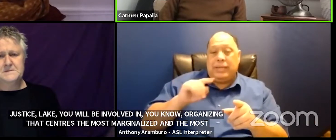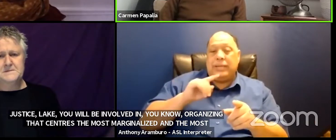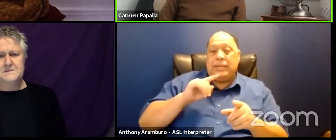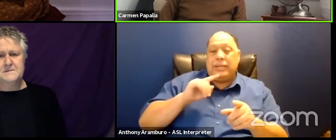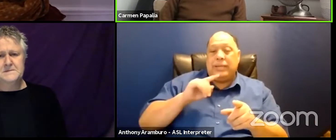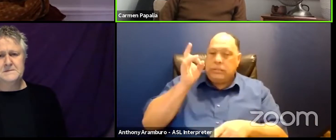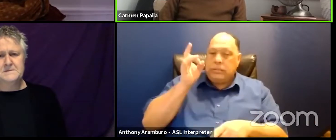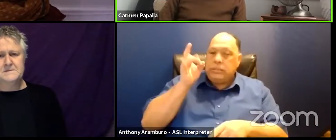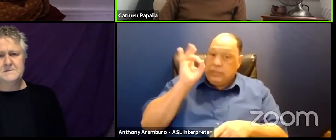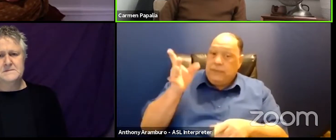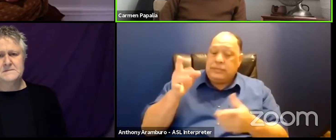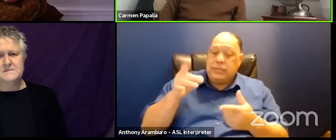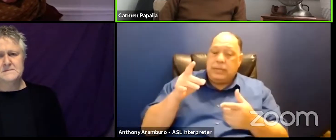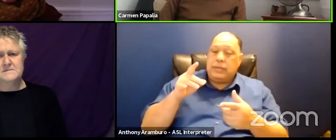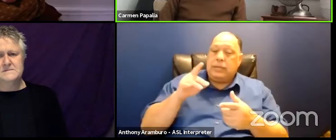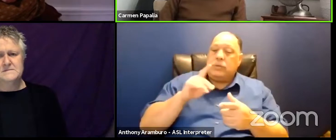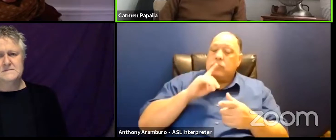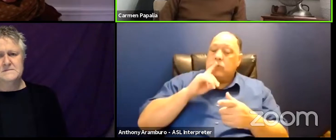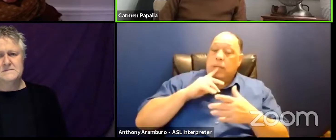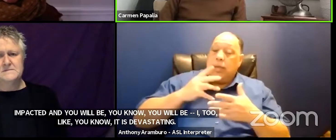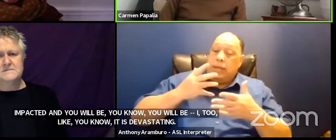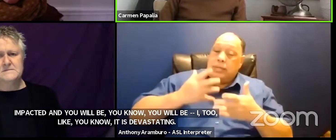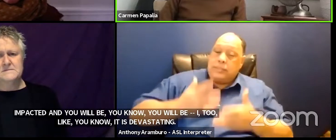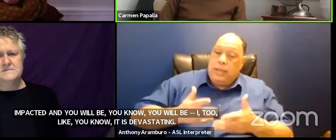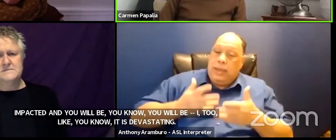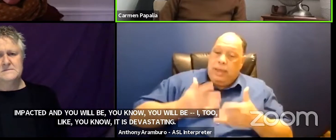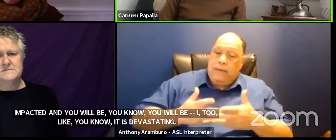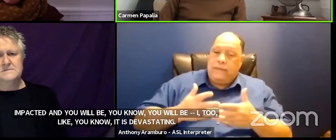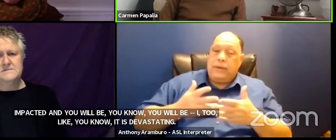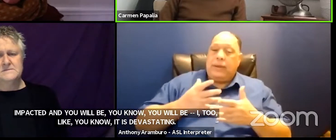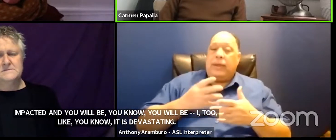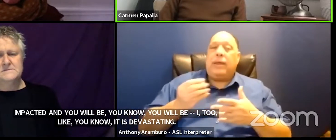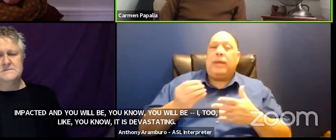It is so heavy and